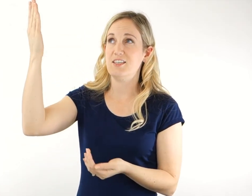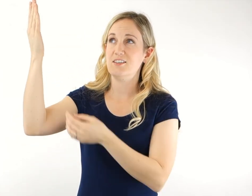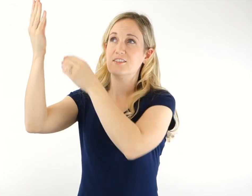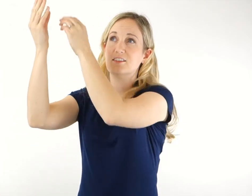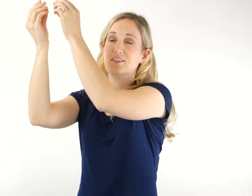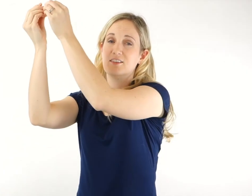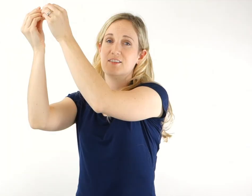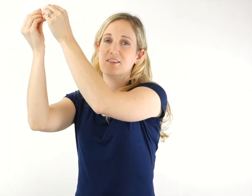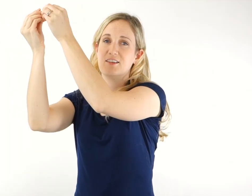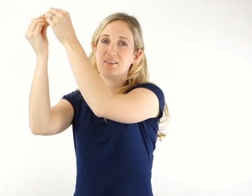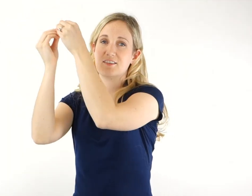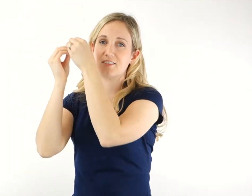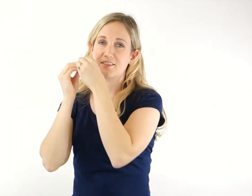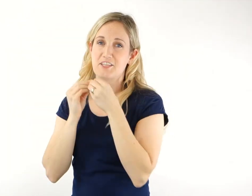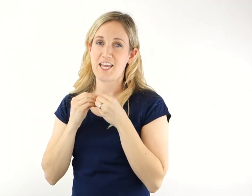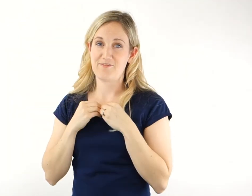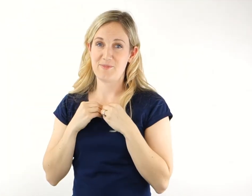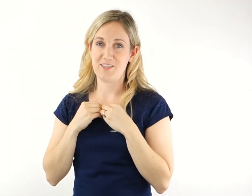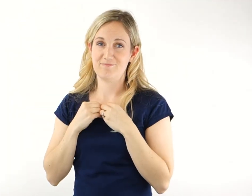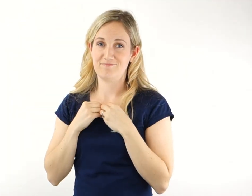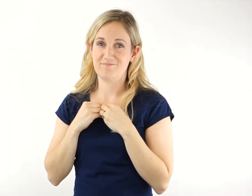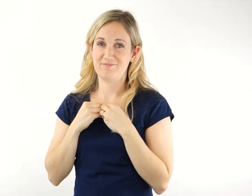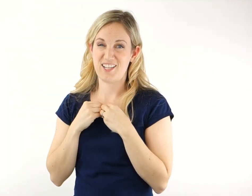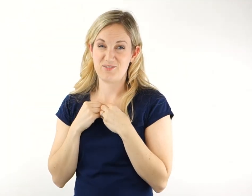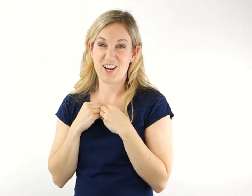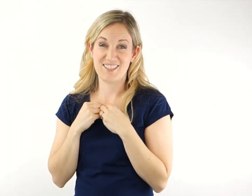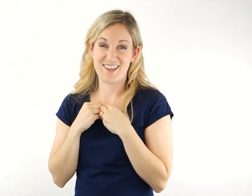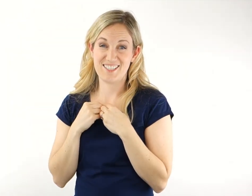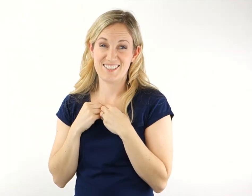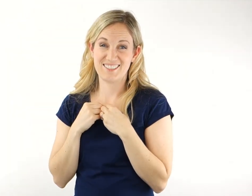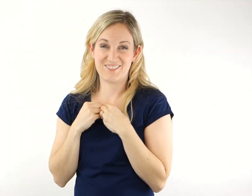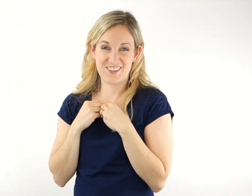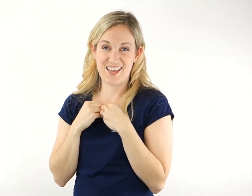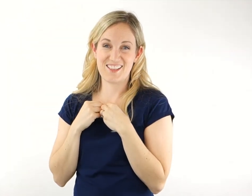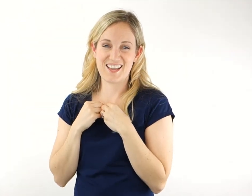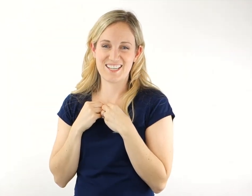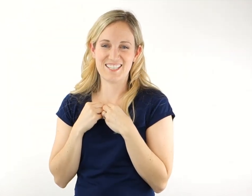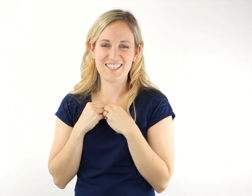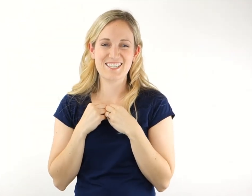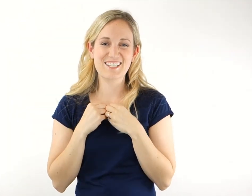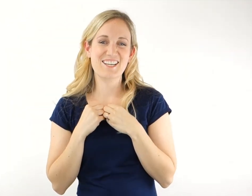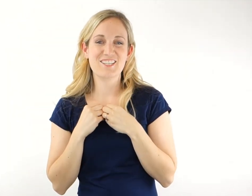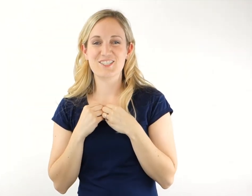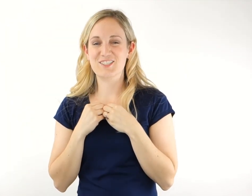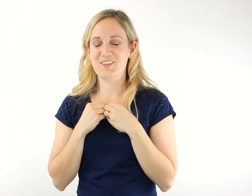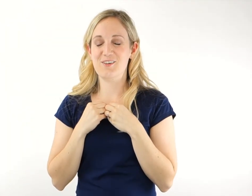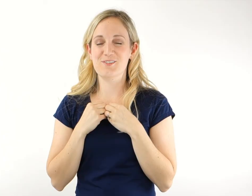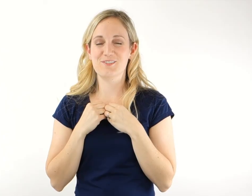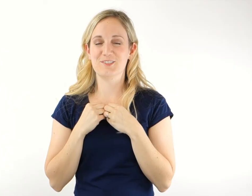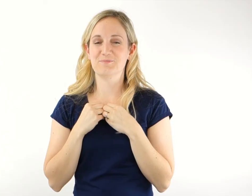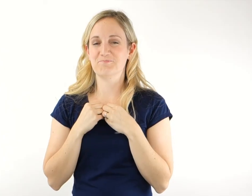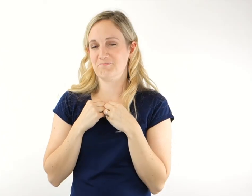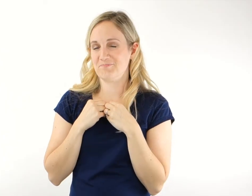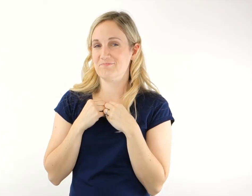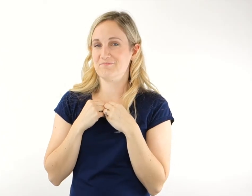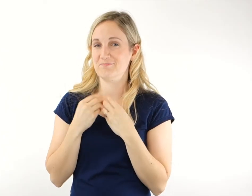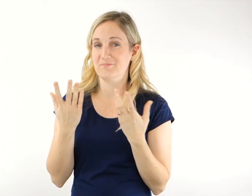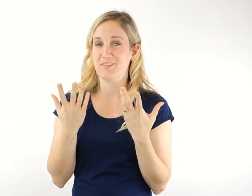He gave me. That's what I signed for that line. So that's